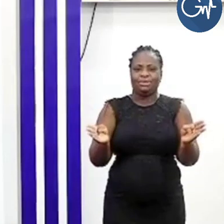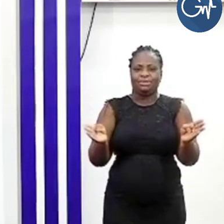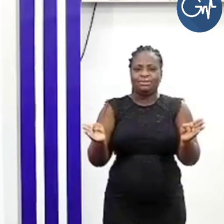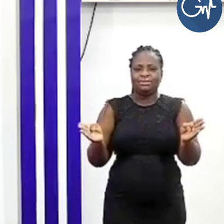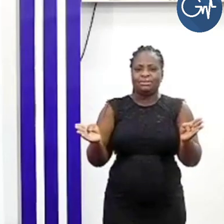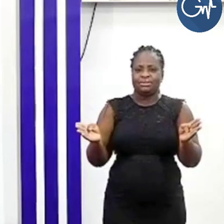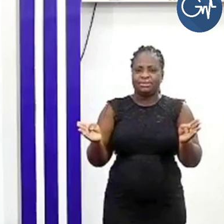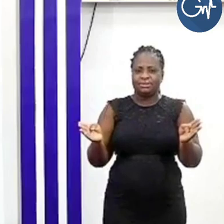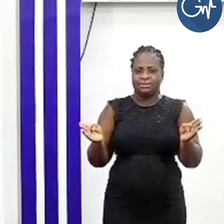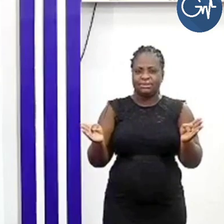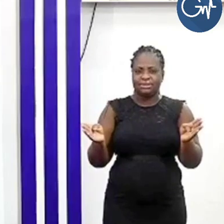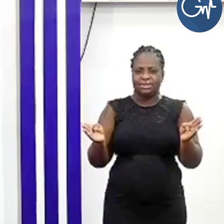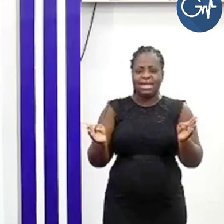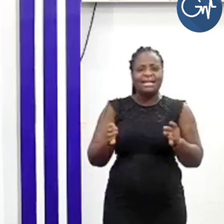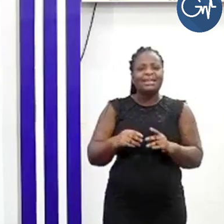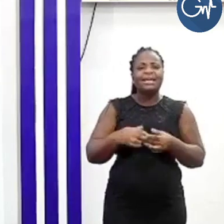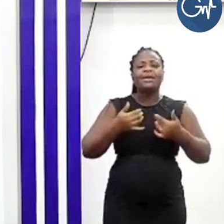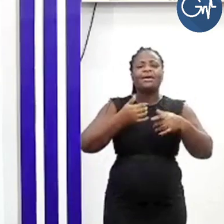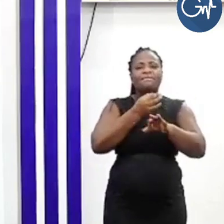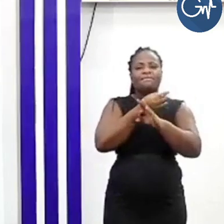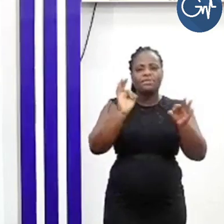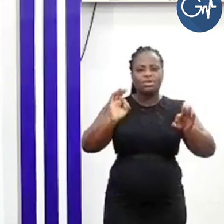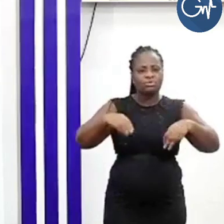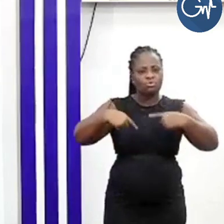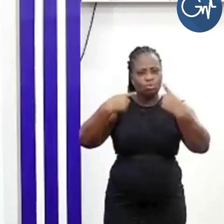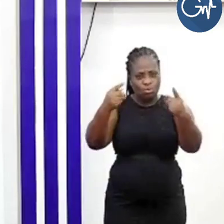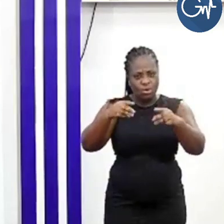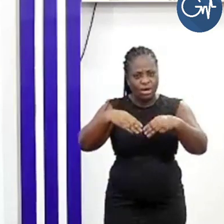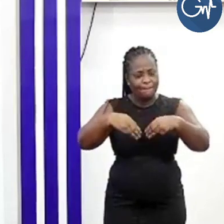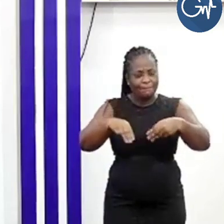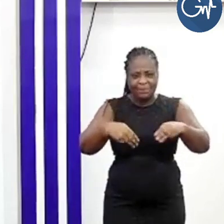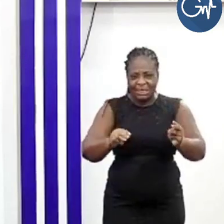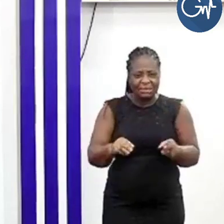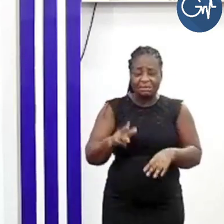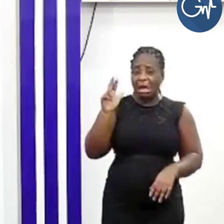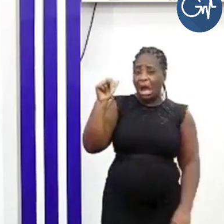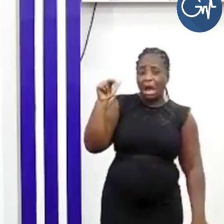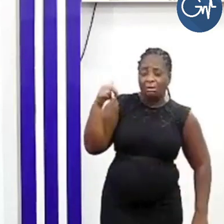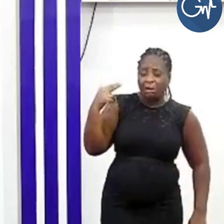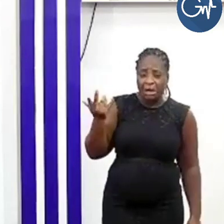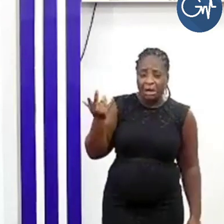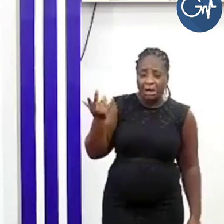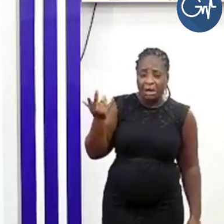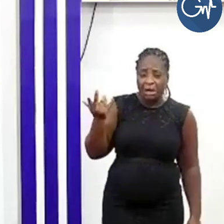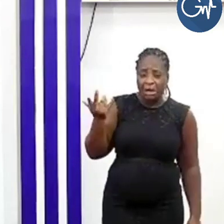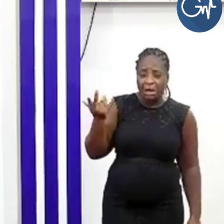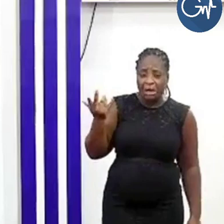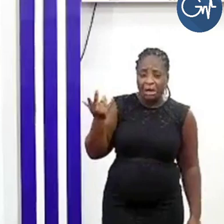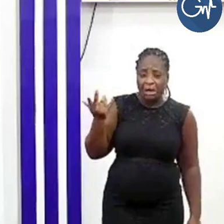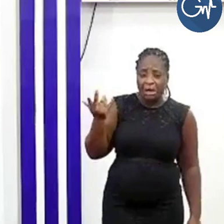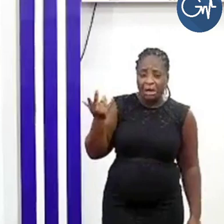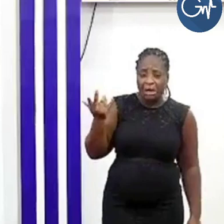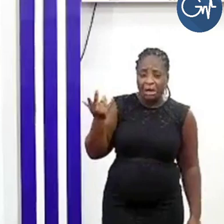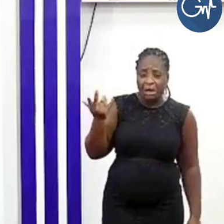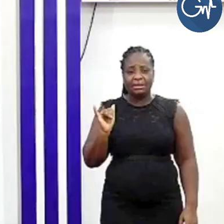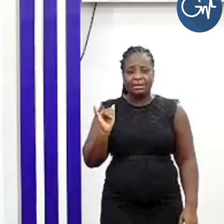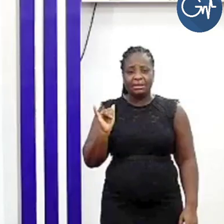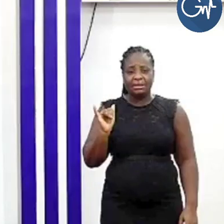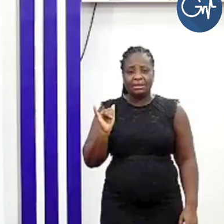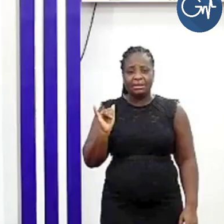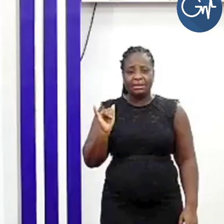players are exempt from the restrictions, whether in Accra and Greater Kumasi